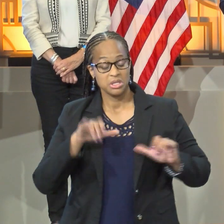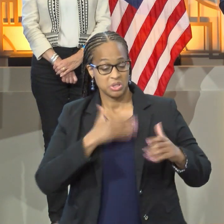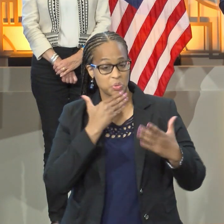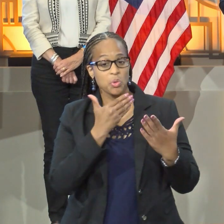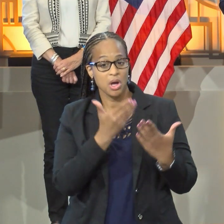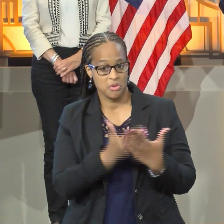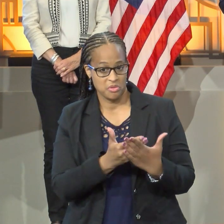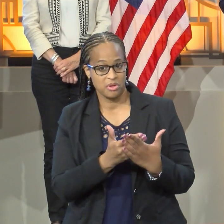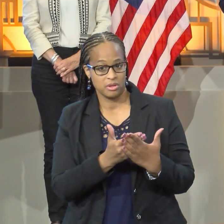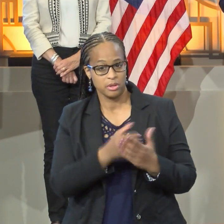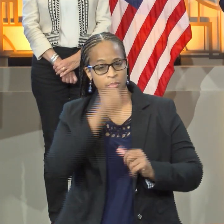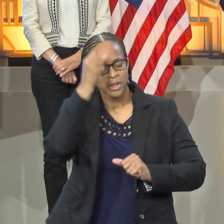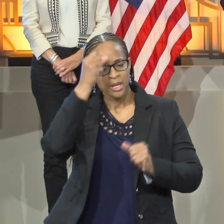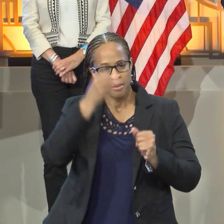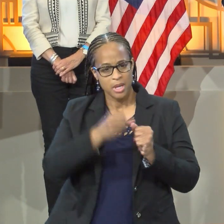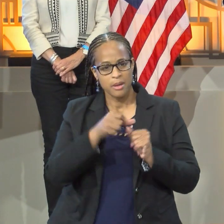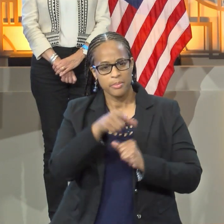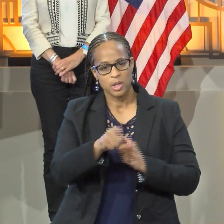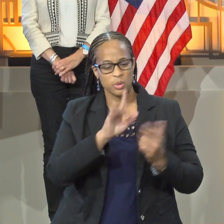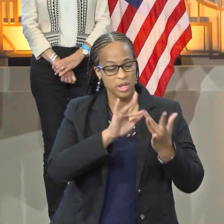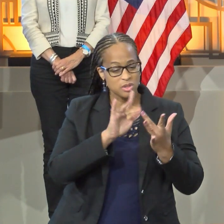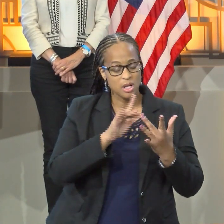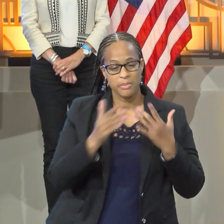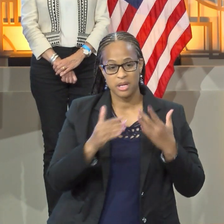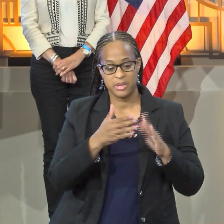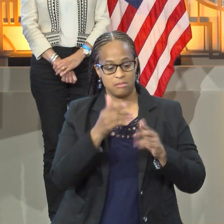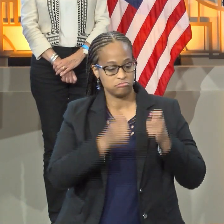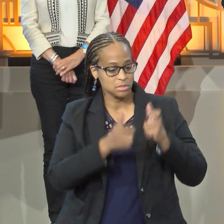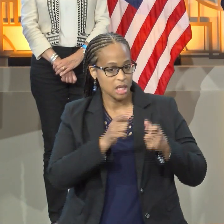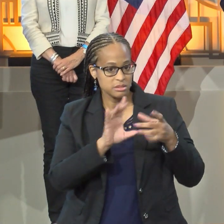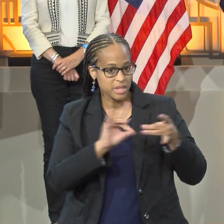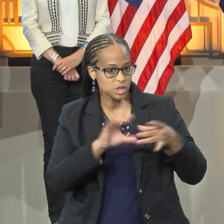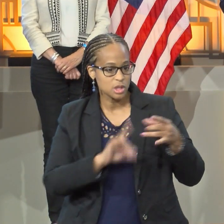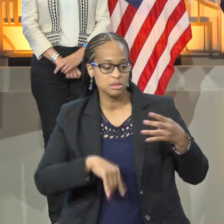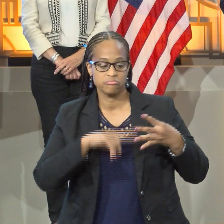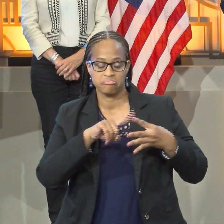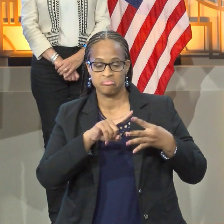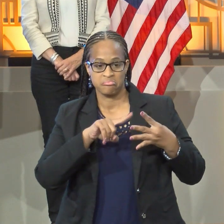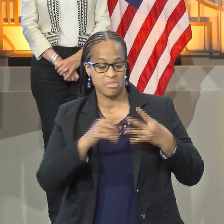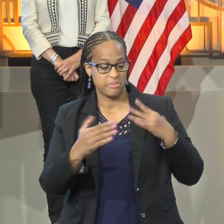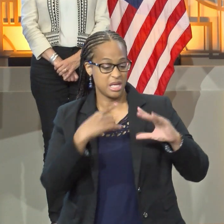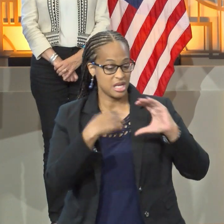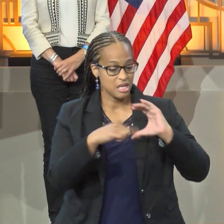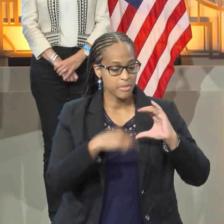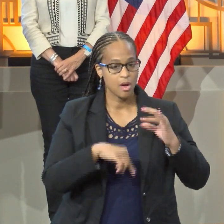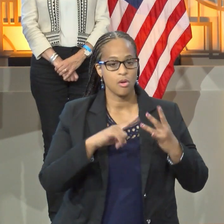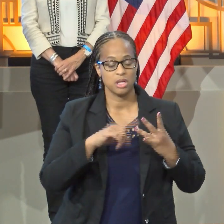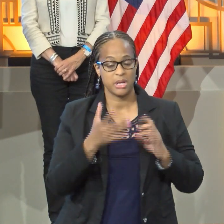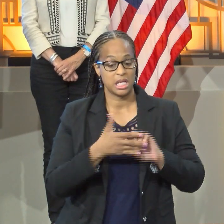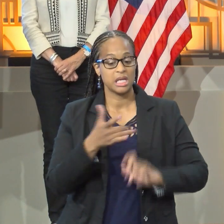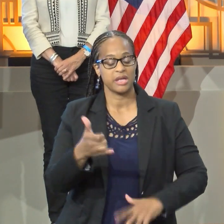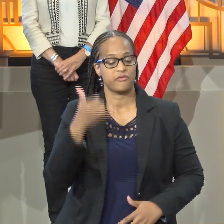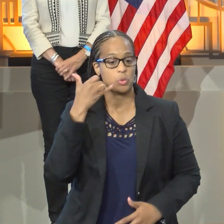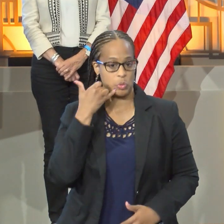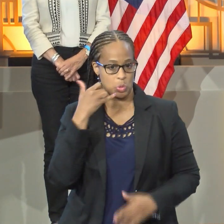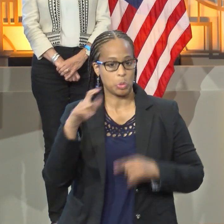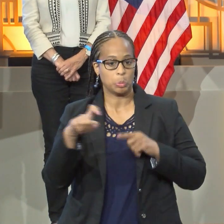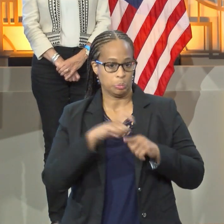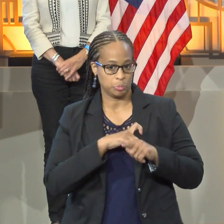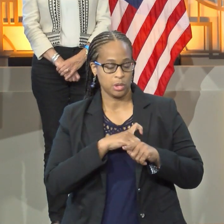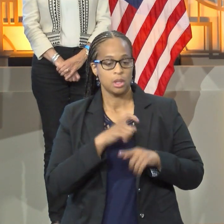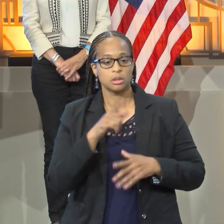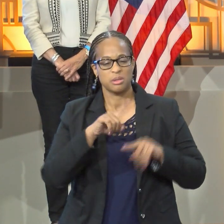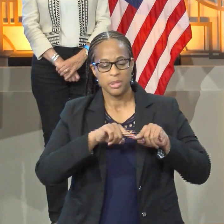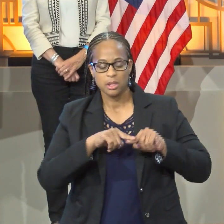well. Remember, reaching out may be through a text message, it may be an email, or you may get a phone call, depending